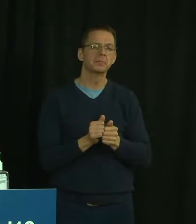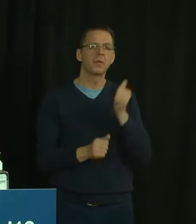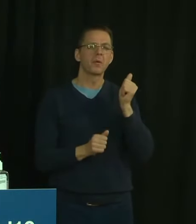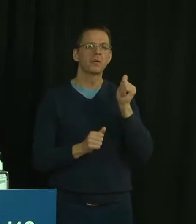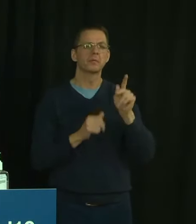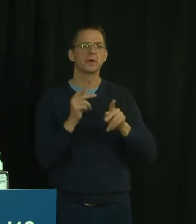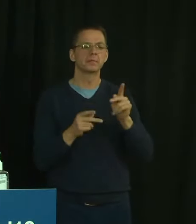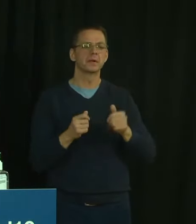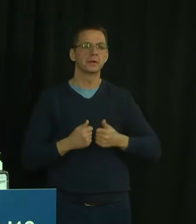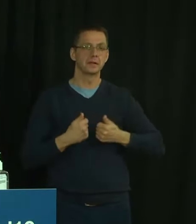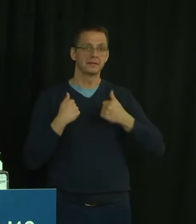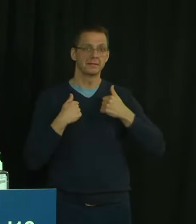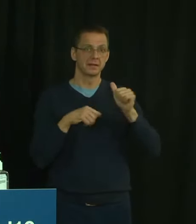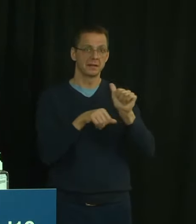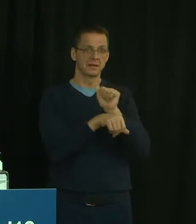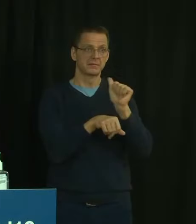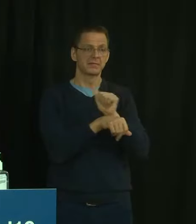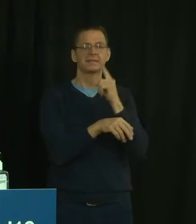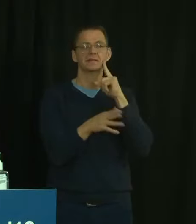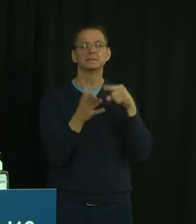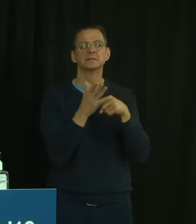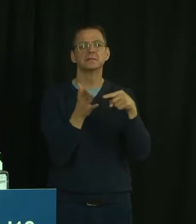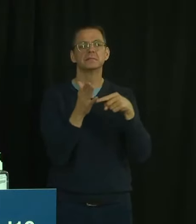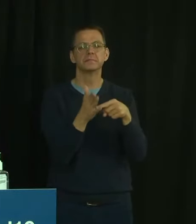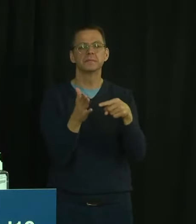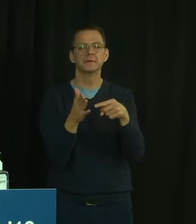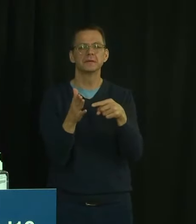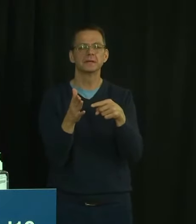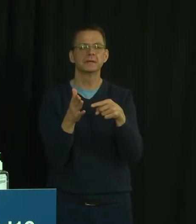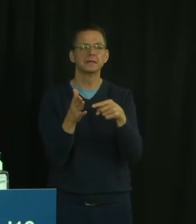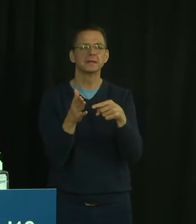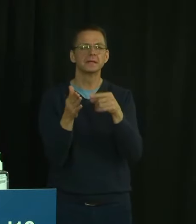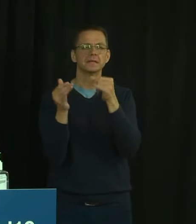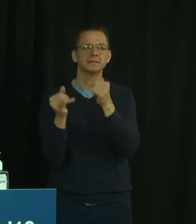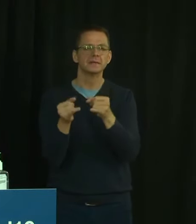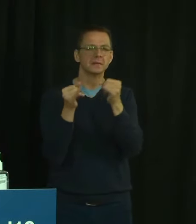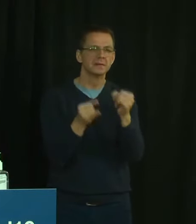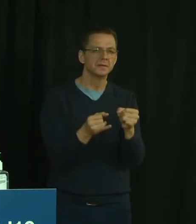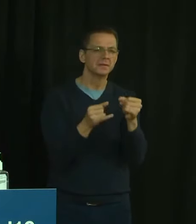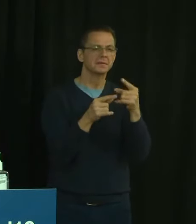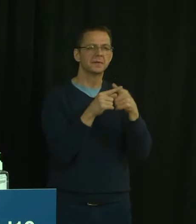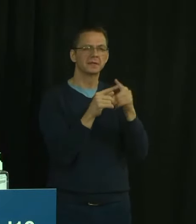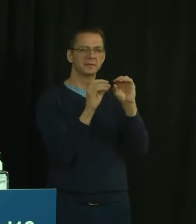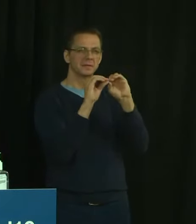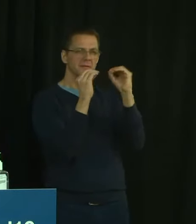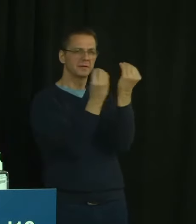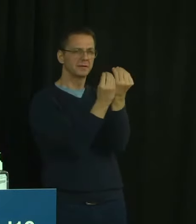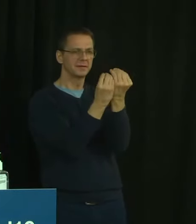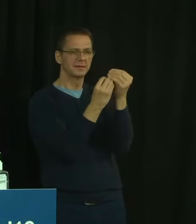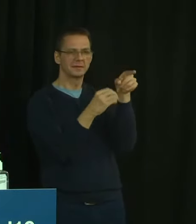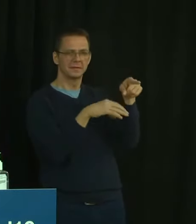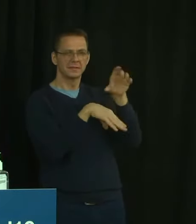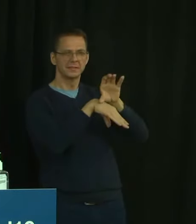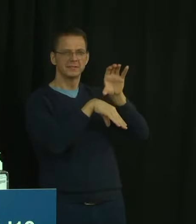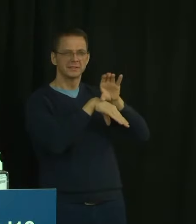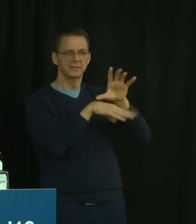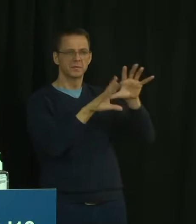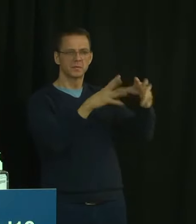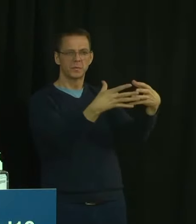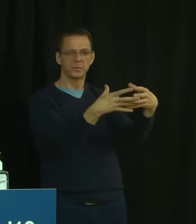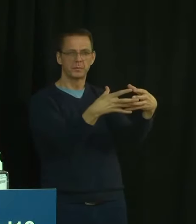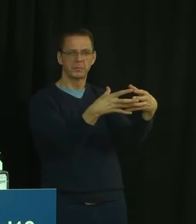their organizations, so for example, the vast majority of faith leaders who we have heard from in the town halls that we've had on this